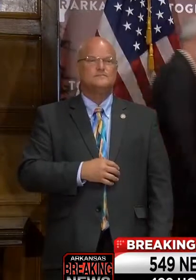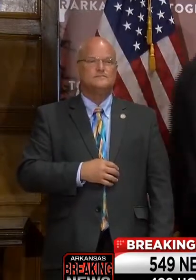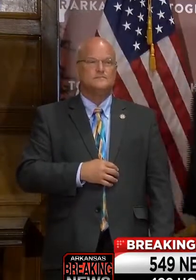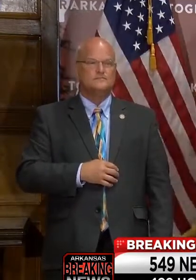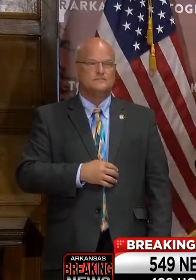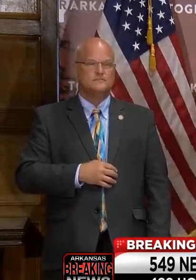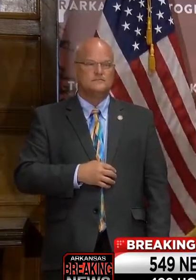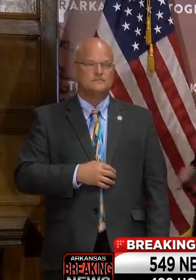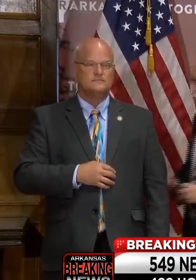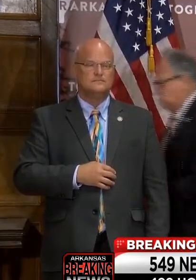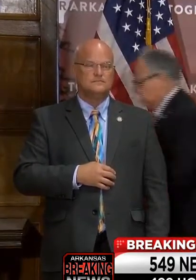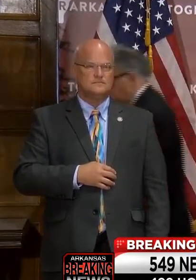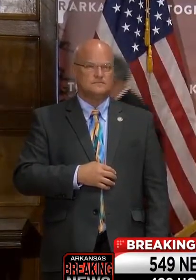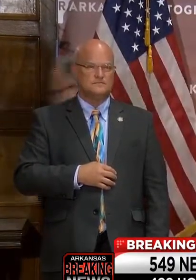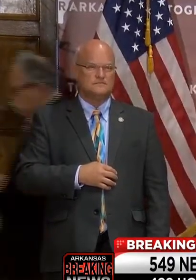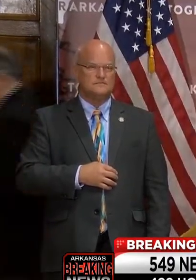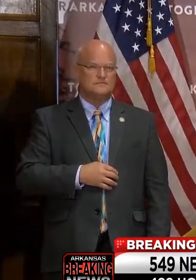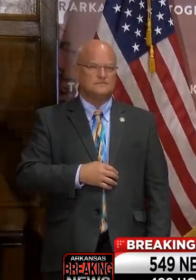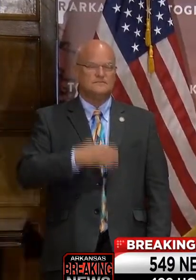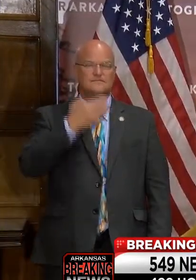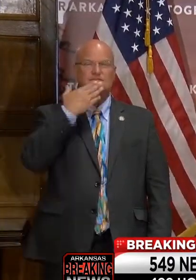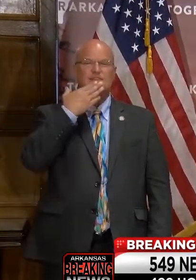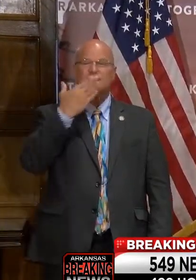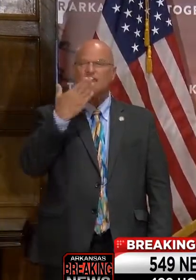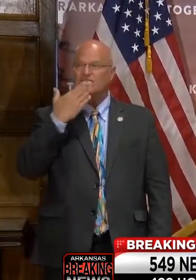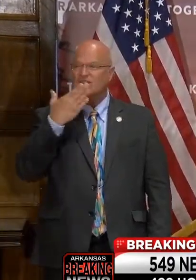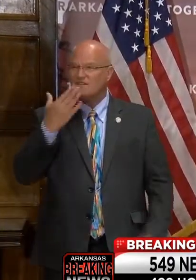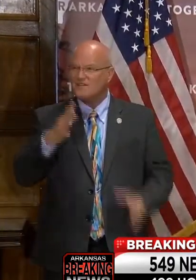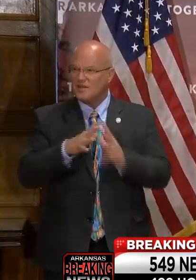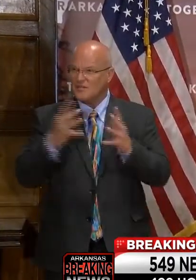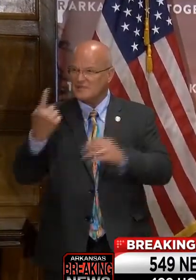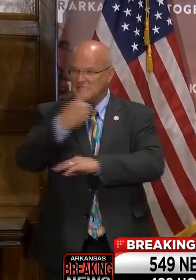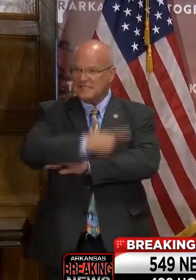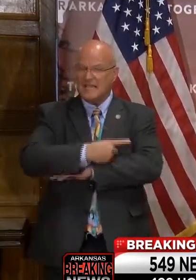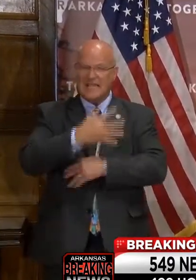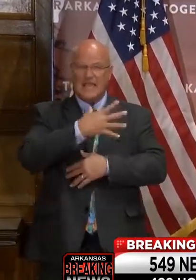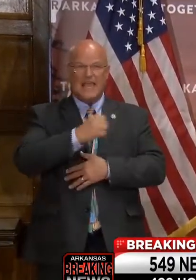Thank all of you very much today, and we'll